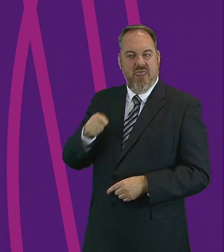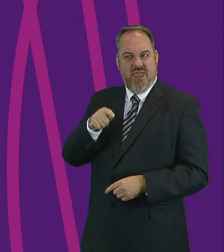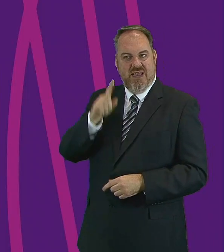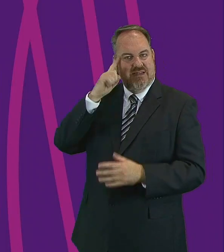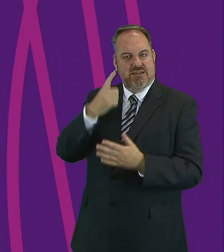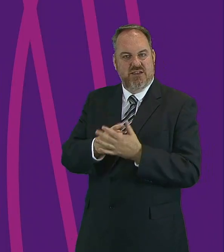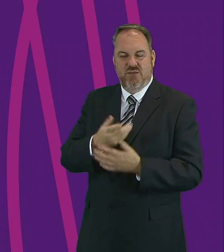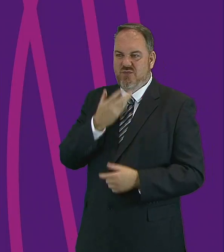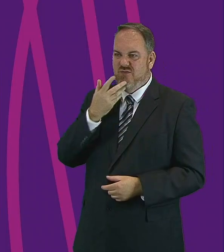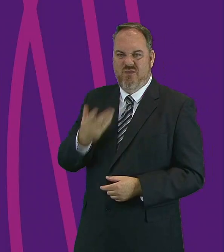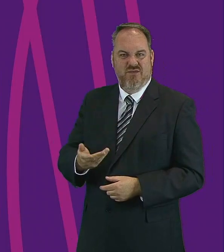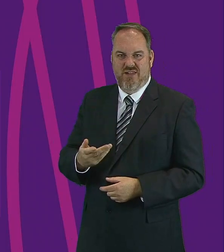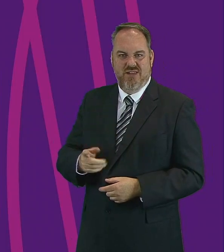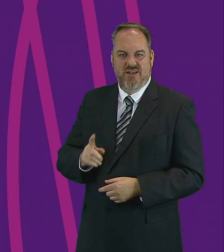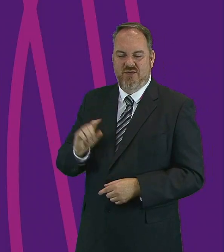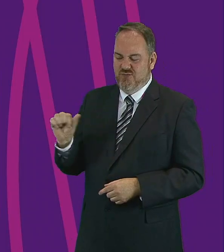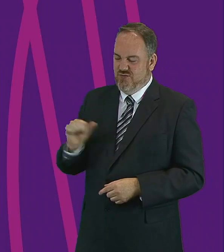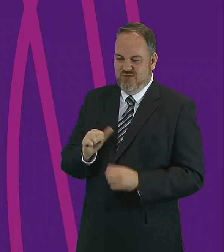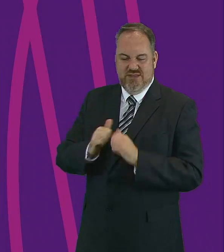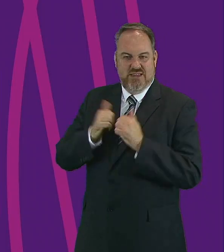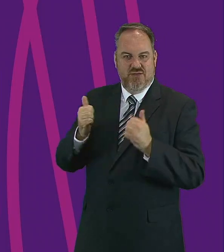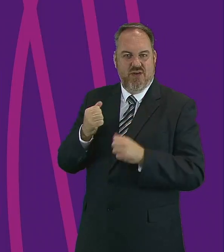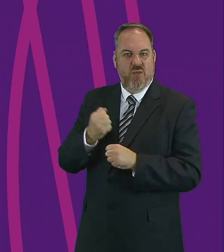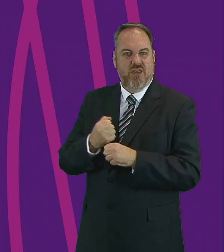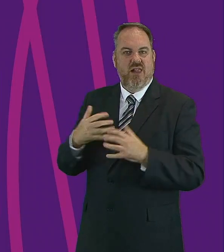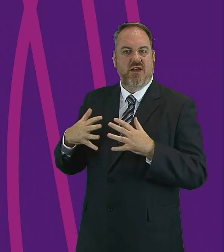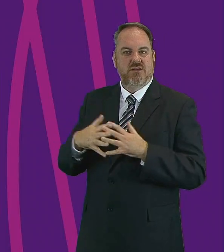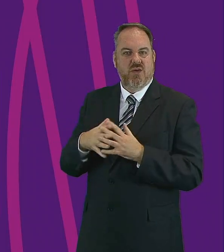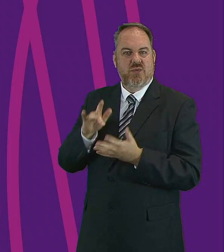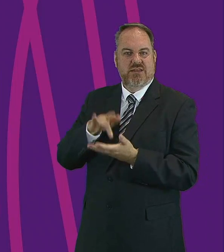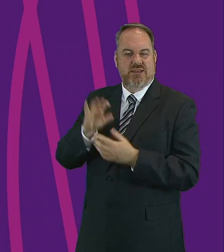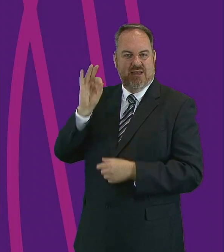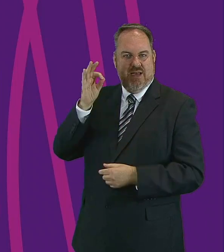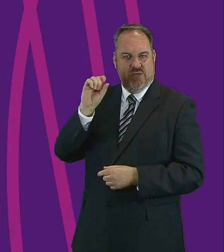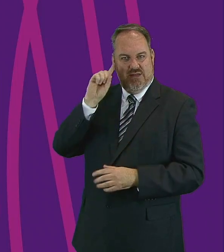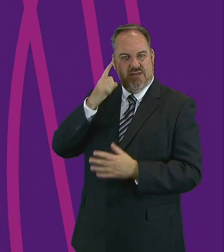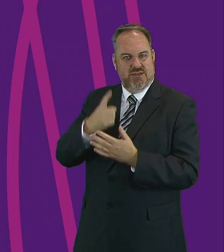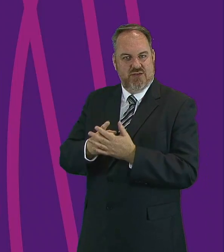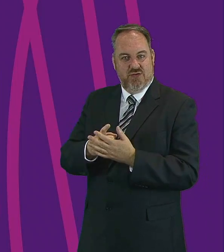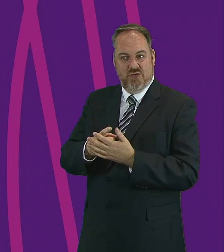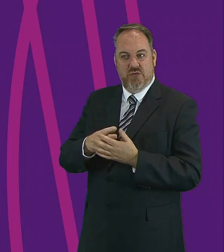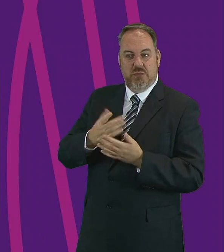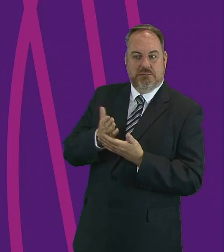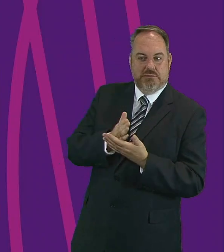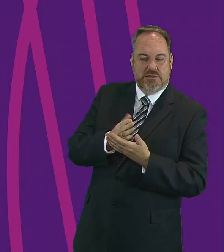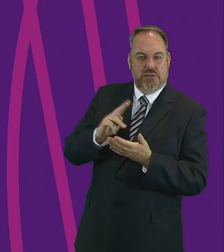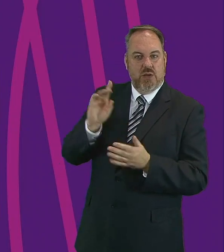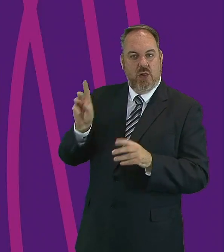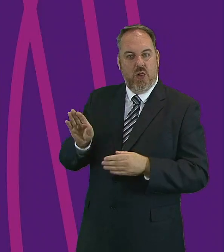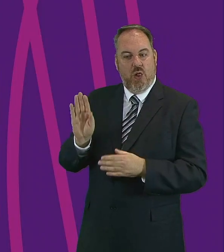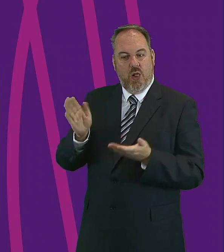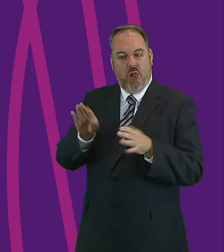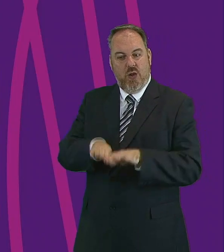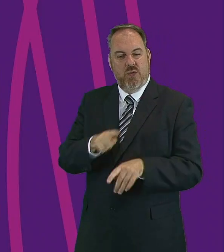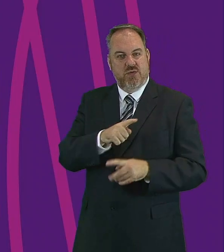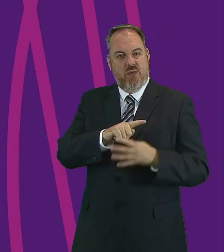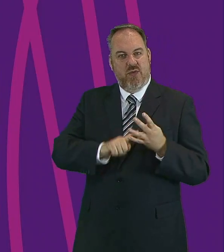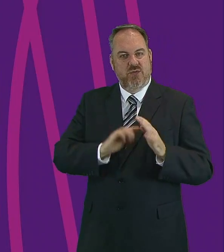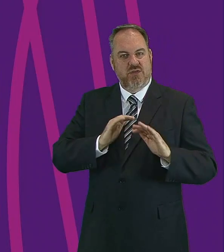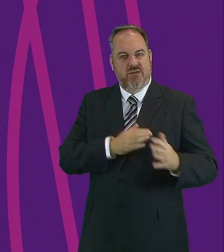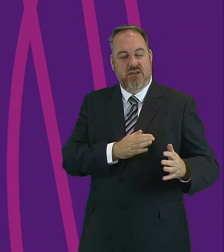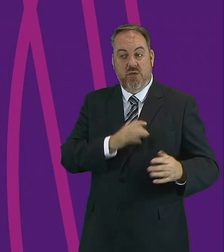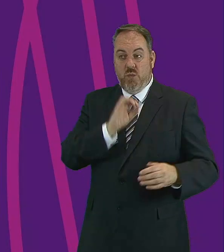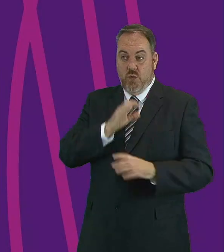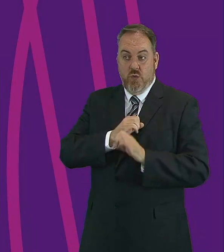from Glasgow City Council? And as First Minister, will you ensure that these services are adequately funded now and into the long